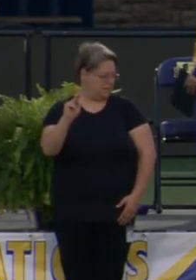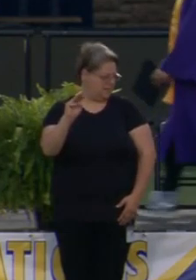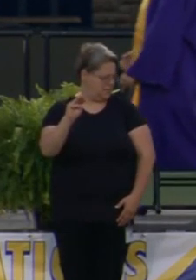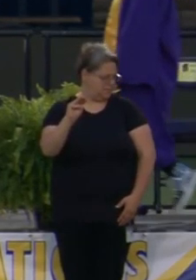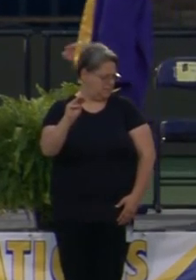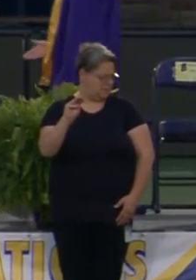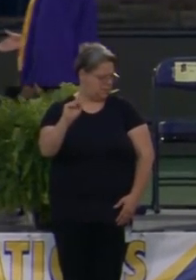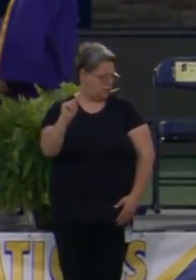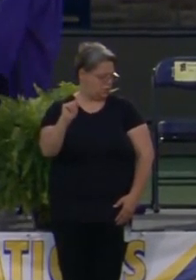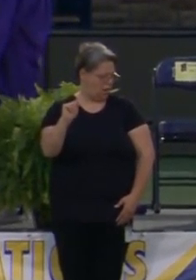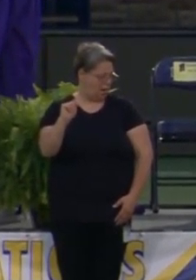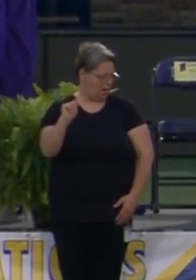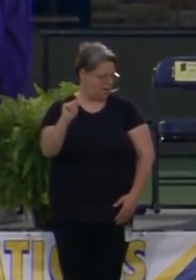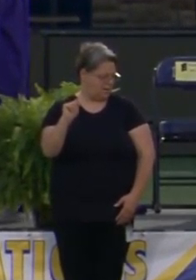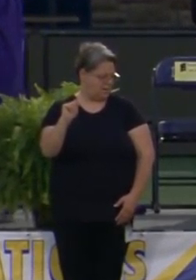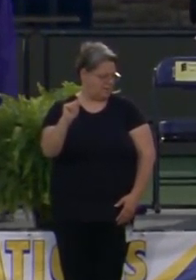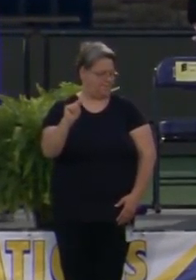Malik Tarab.